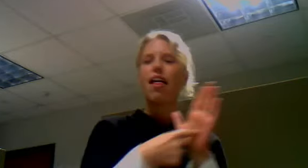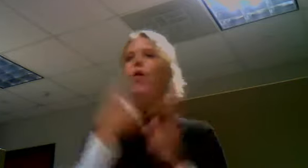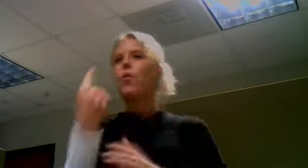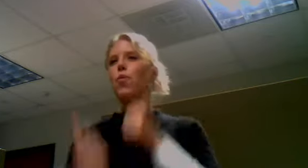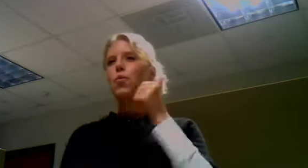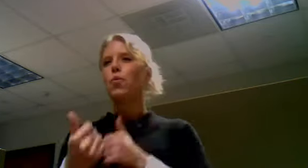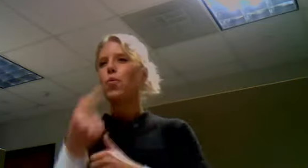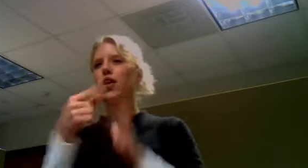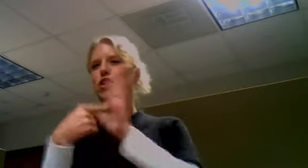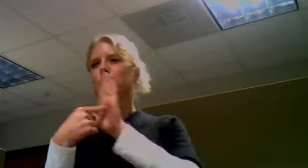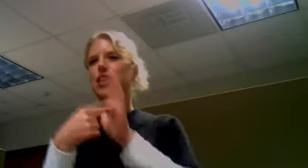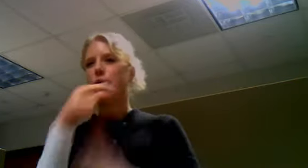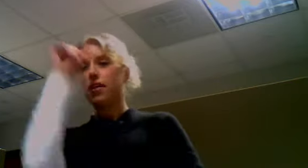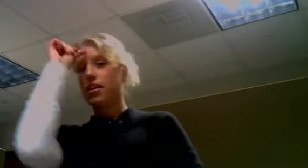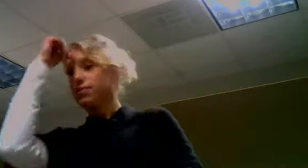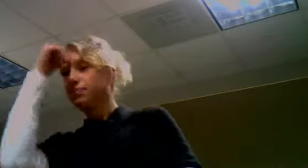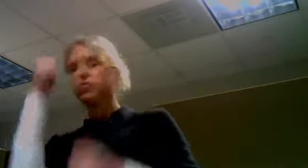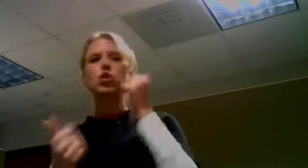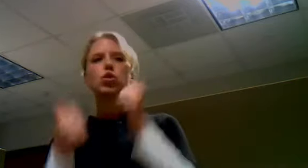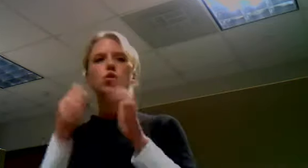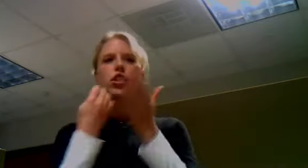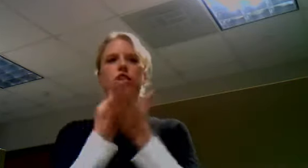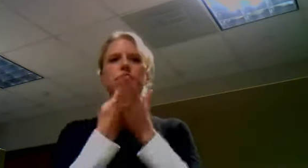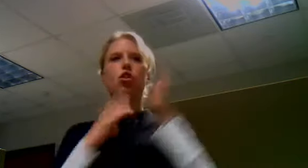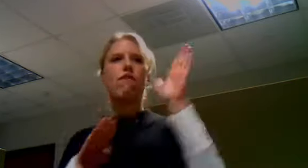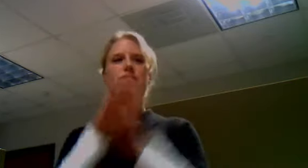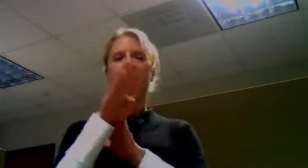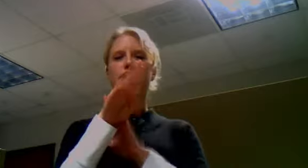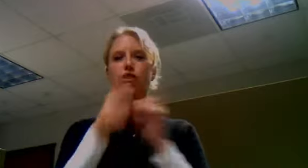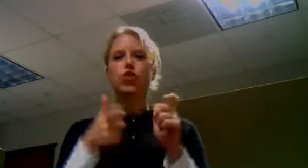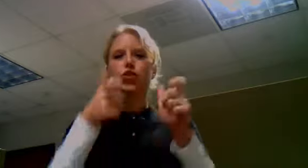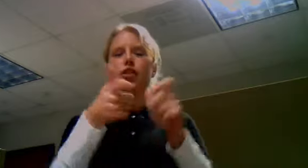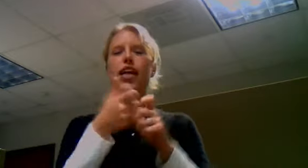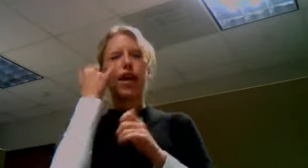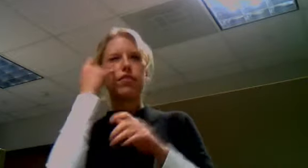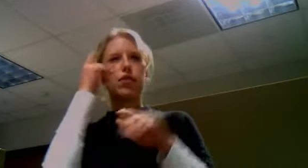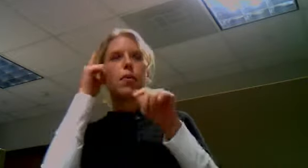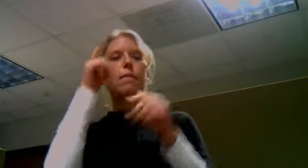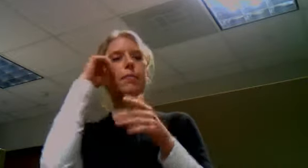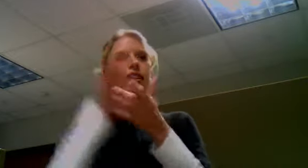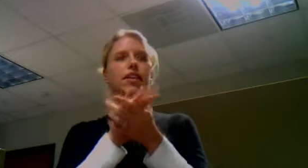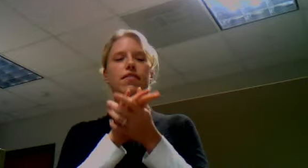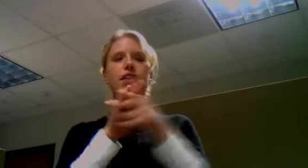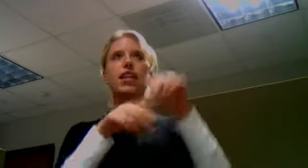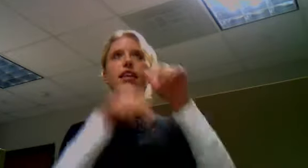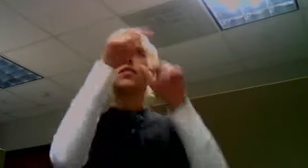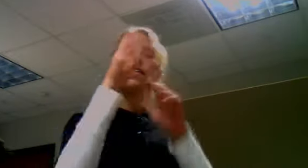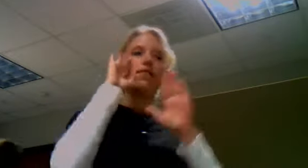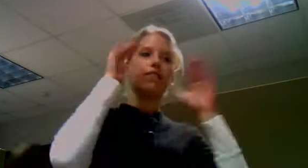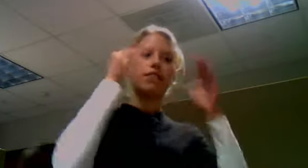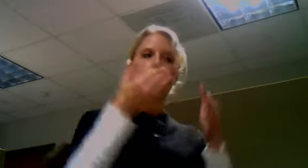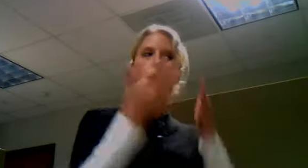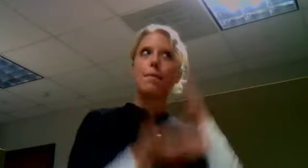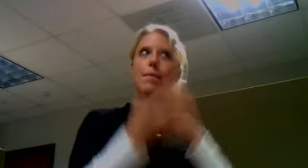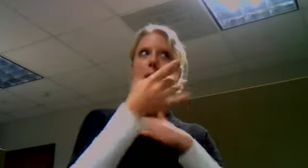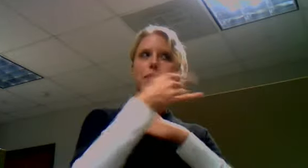which country has grown faster, if you believe in the infrastructure view, then you would say country one must be China. It must have